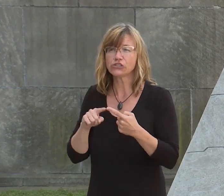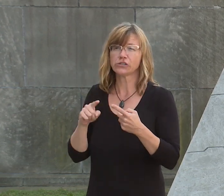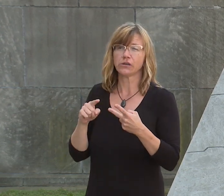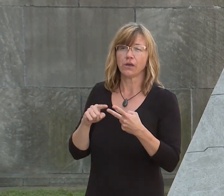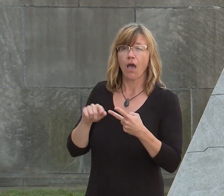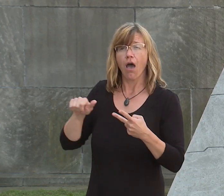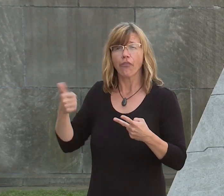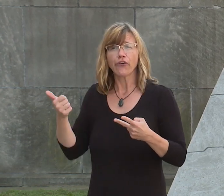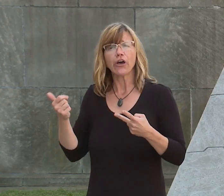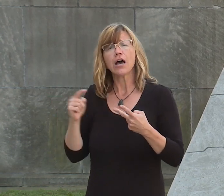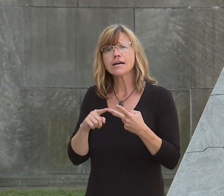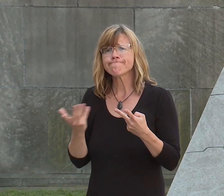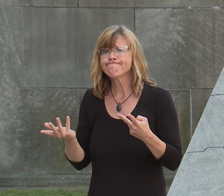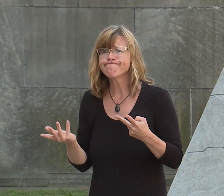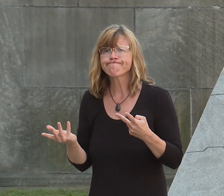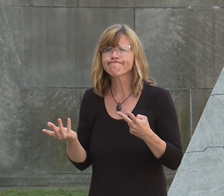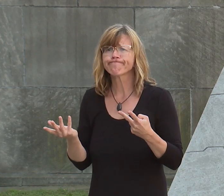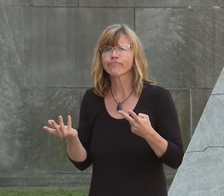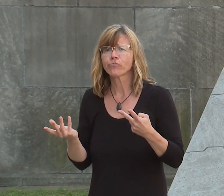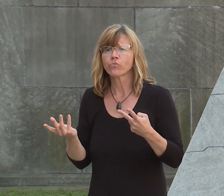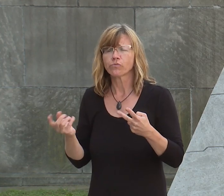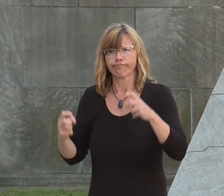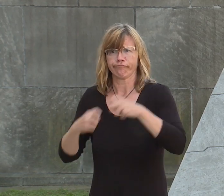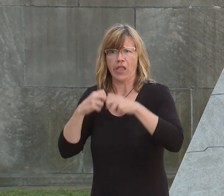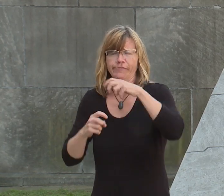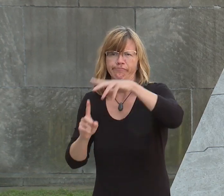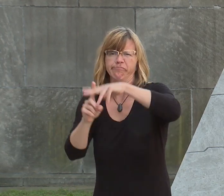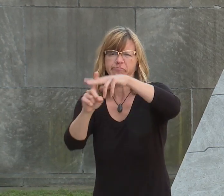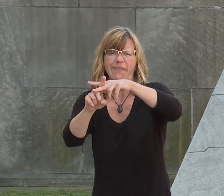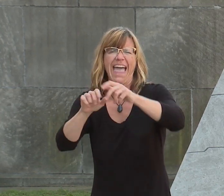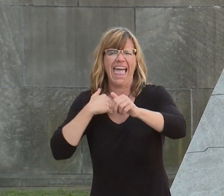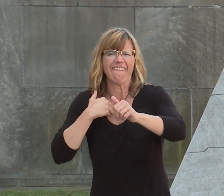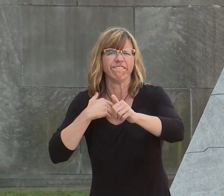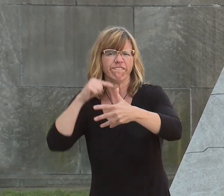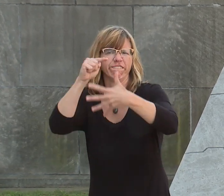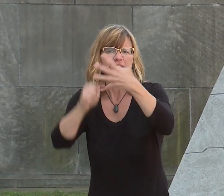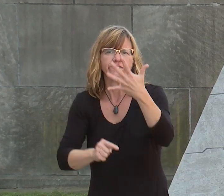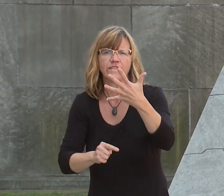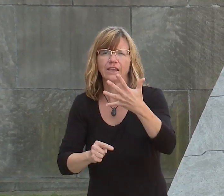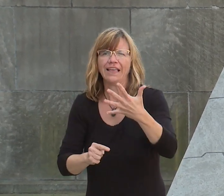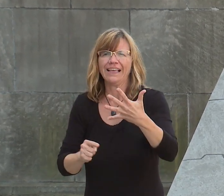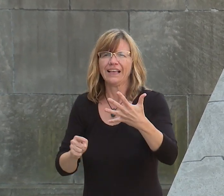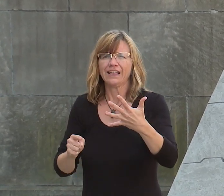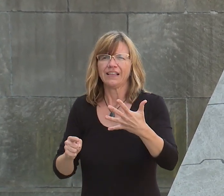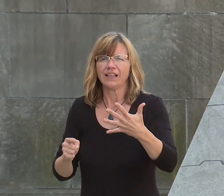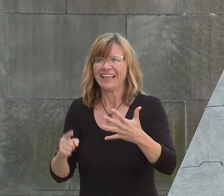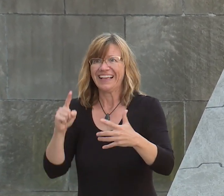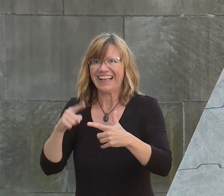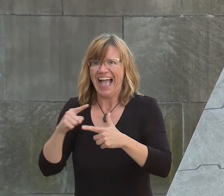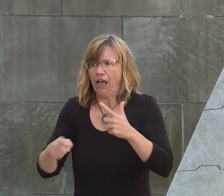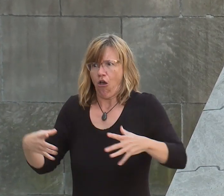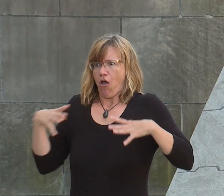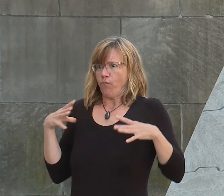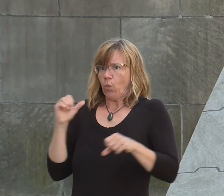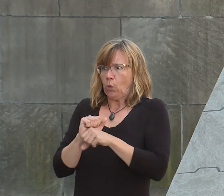comorbidities. Or we have more residents that are frontline essential workers that can't necessarily take off work to get a vaccine appointment during the day. So the way that